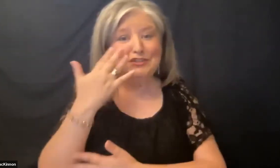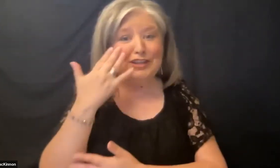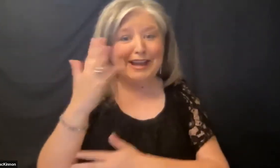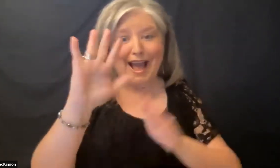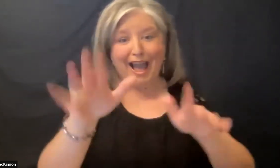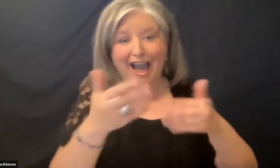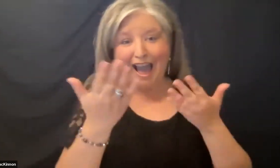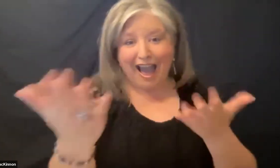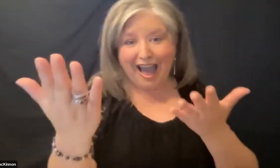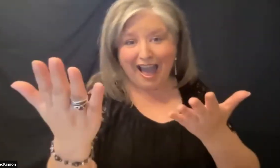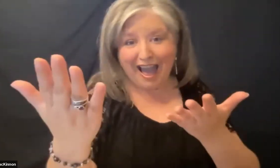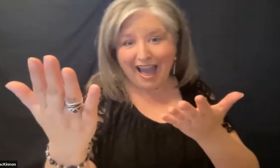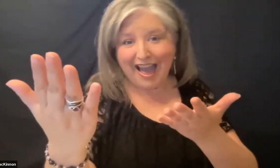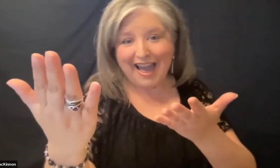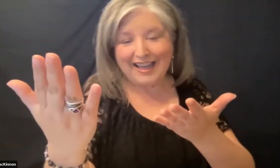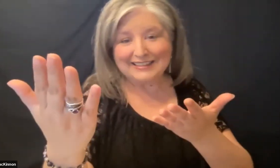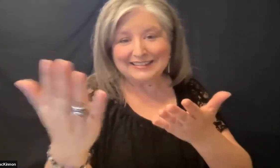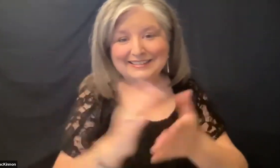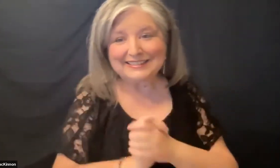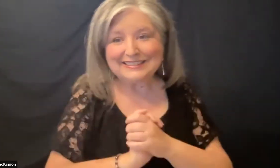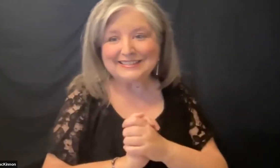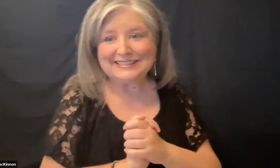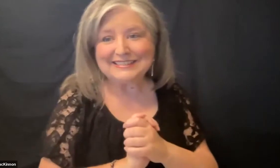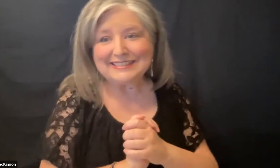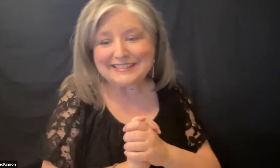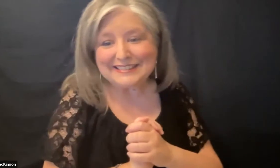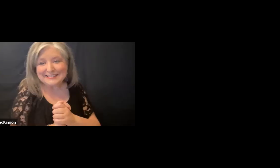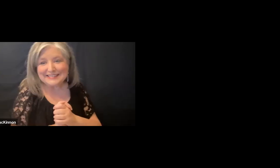Please give a warm welcome to Gayatri. Over to you.